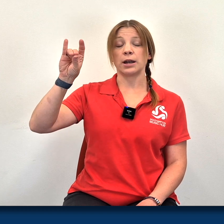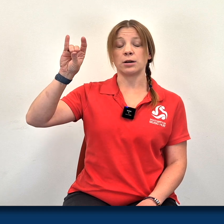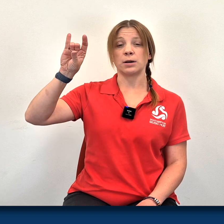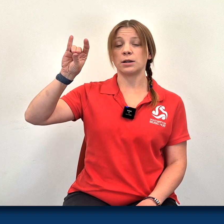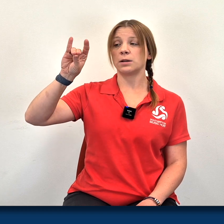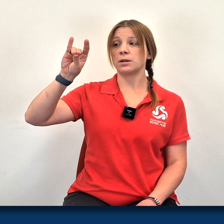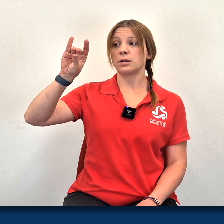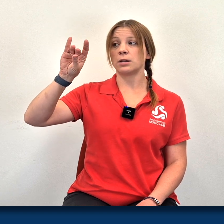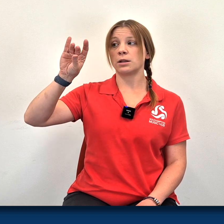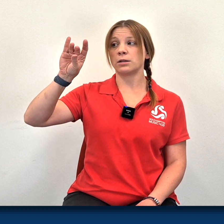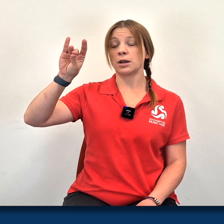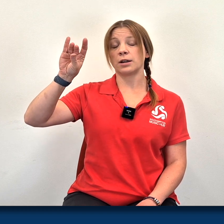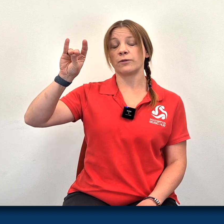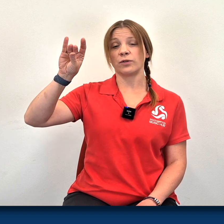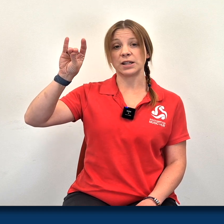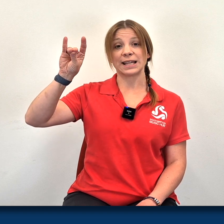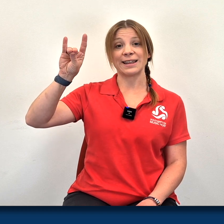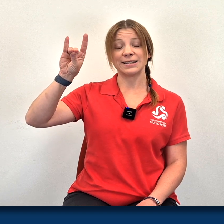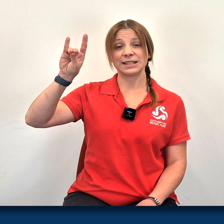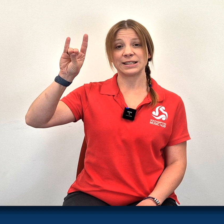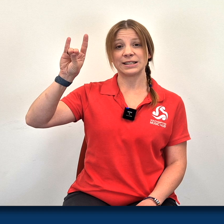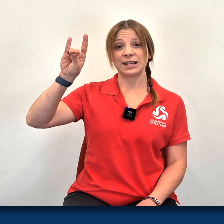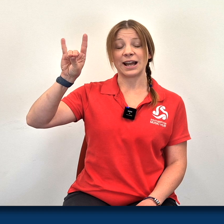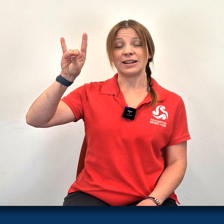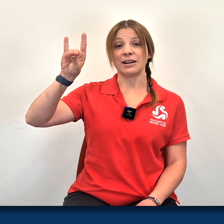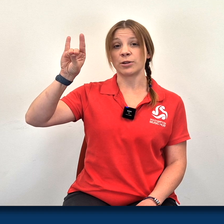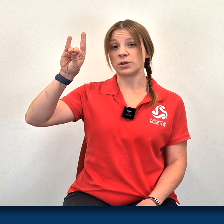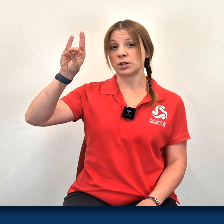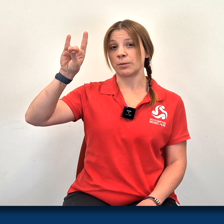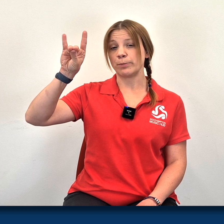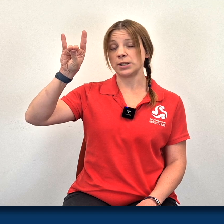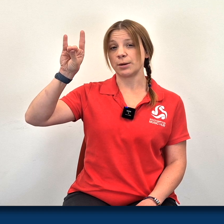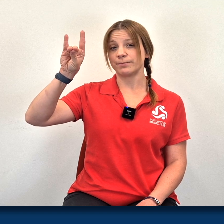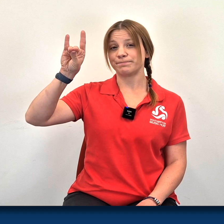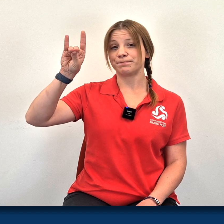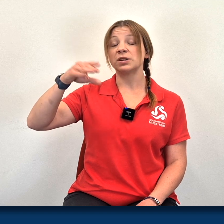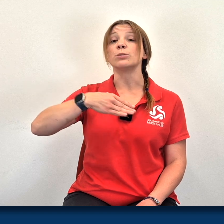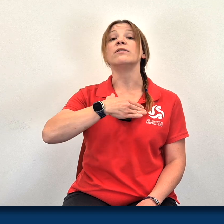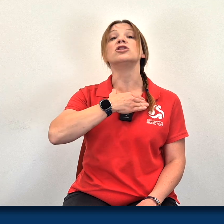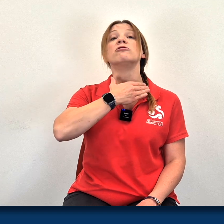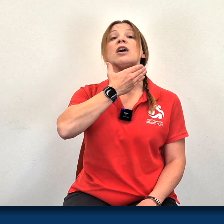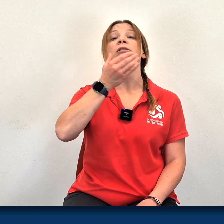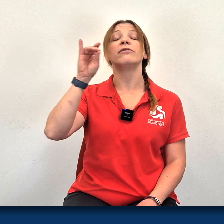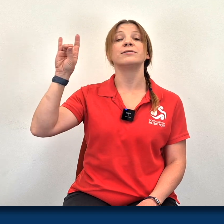our third and fourth fingers together, and then our other ones are going to be pointing up. So we have giraffe,